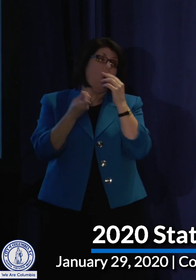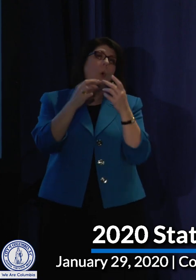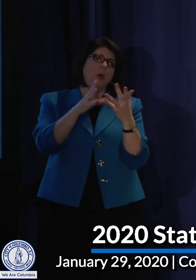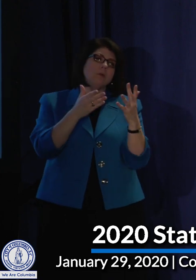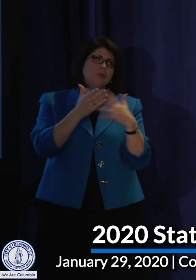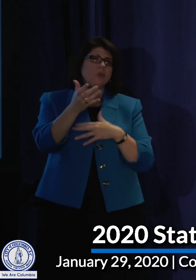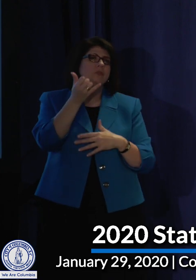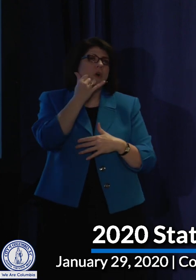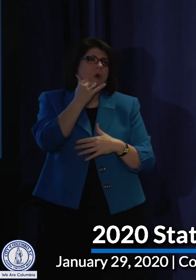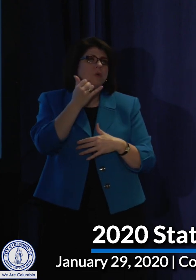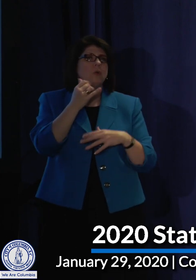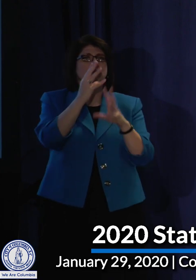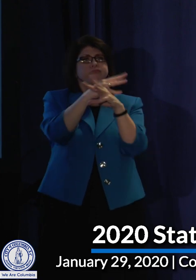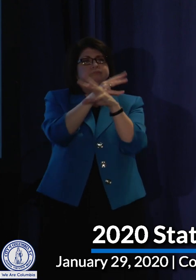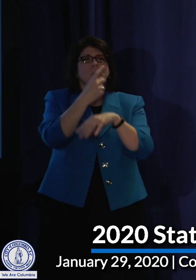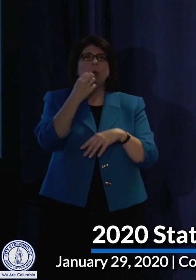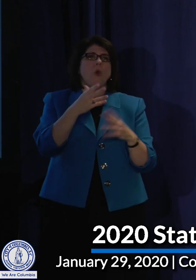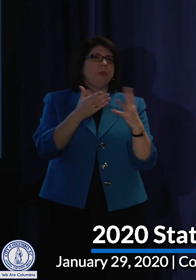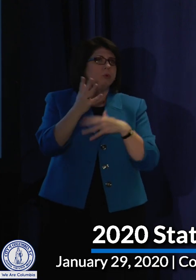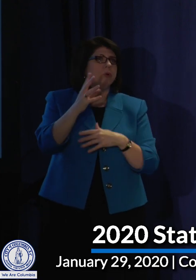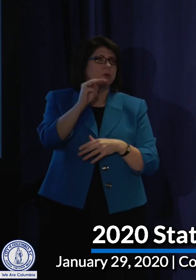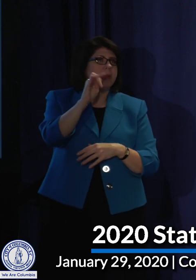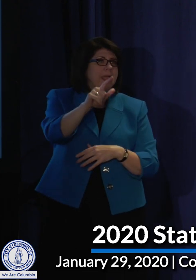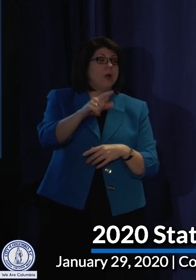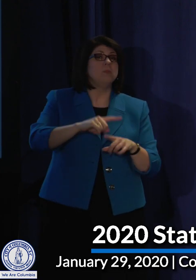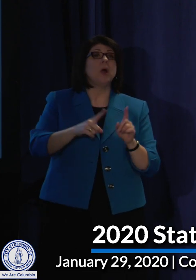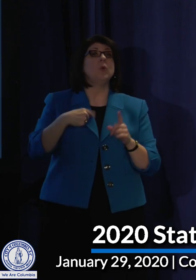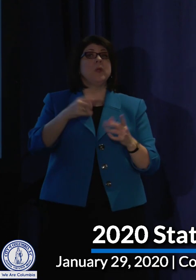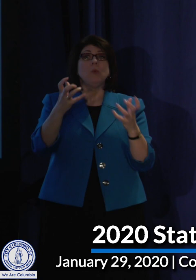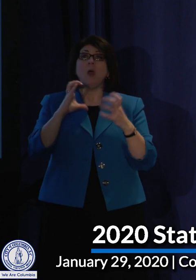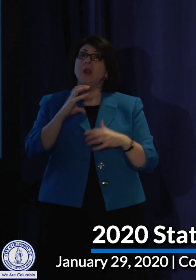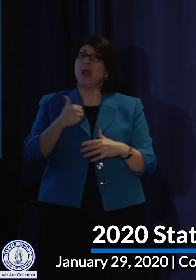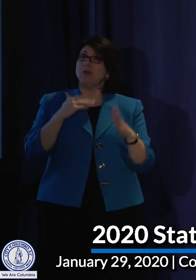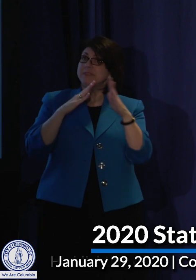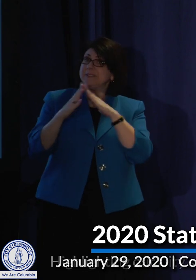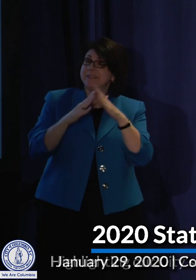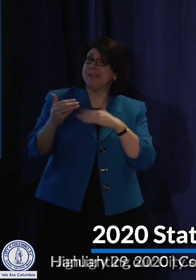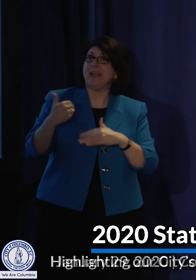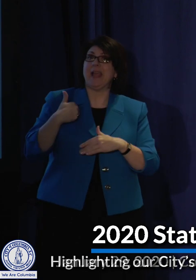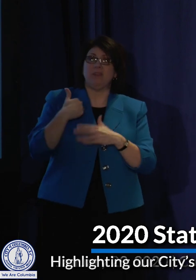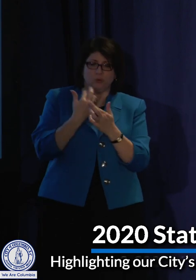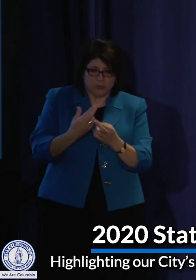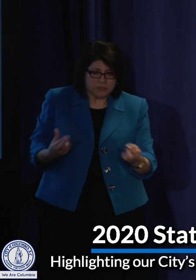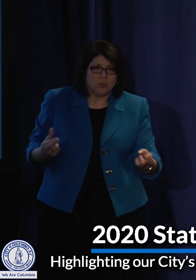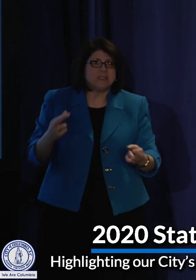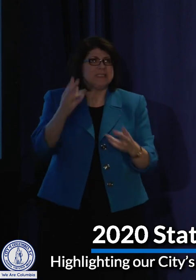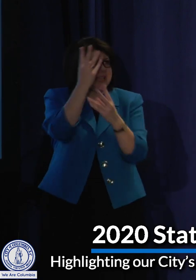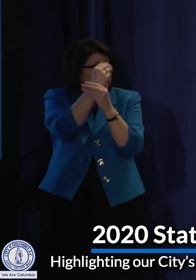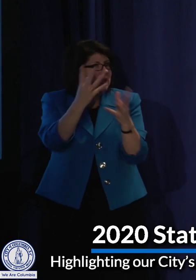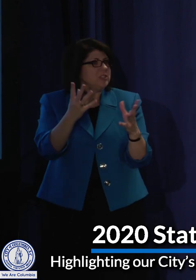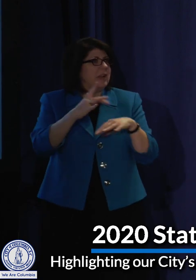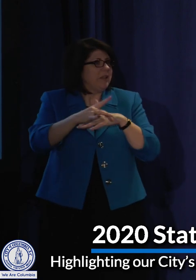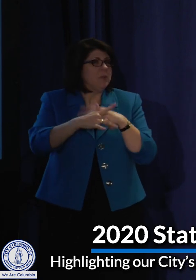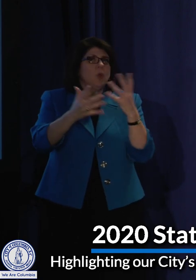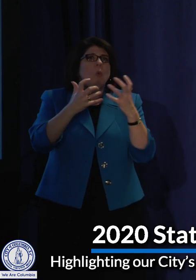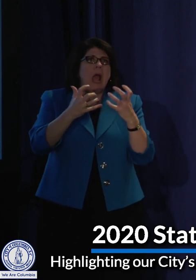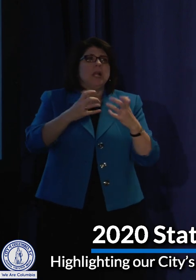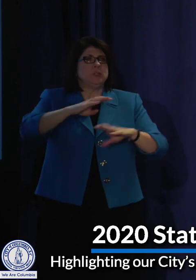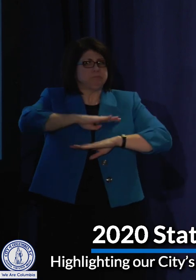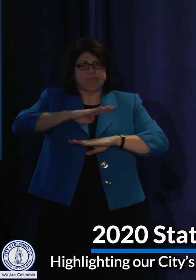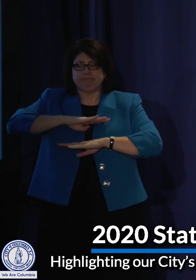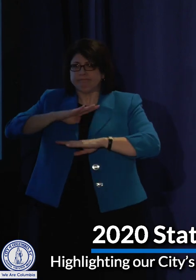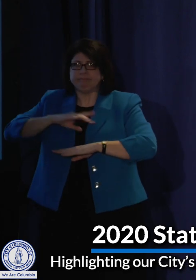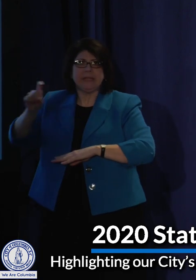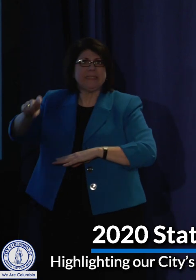phone, also by mail. So we want our city to have the resources and data necessary to both fulfill the needs of our community